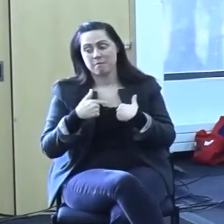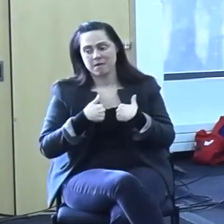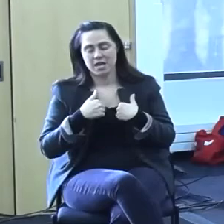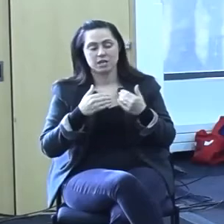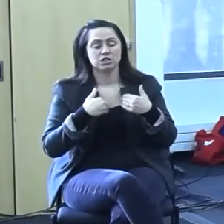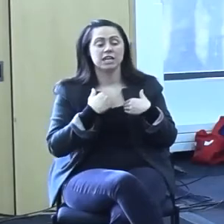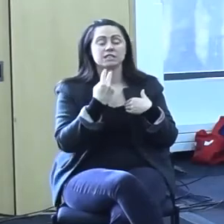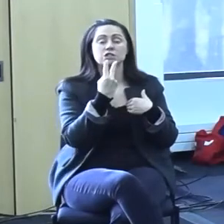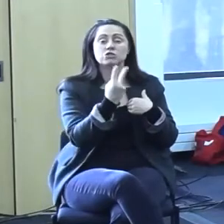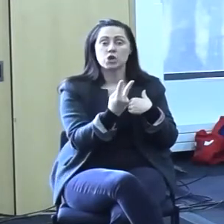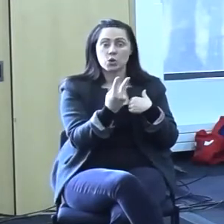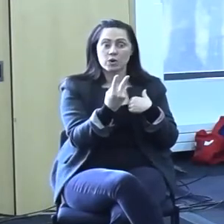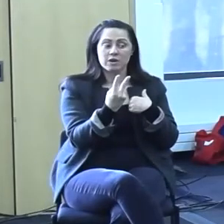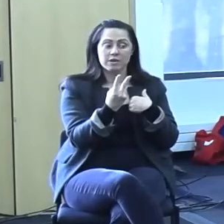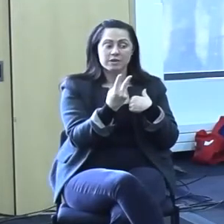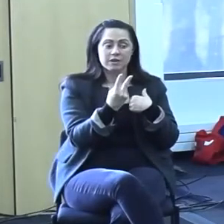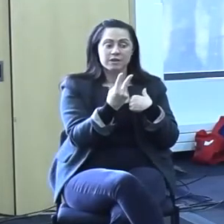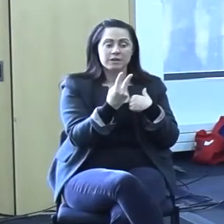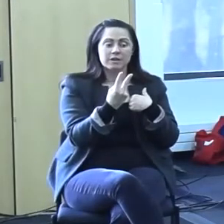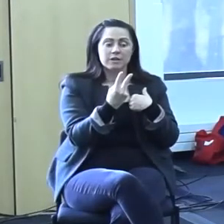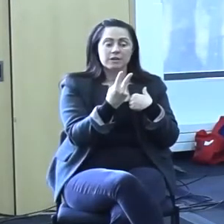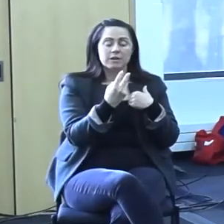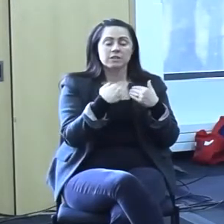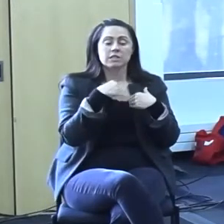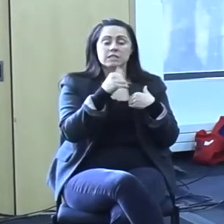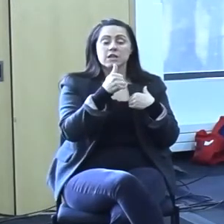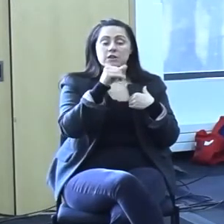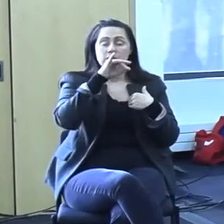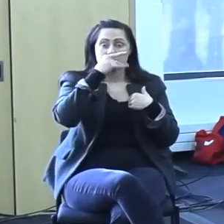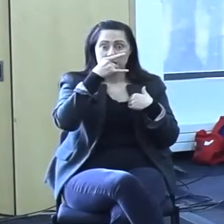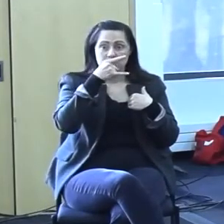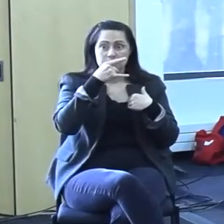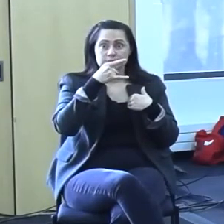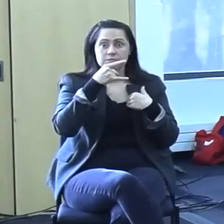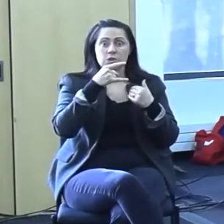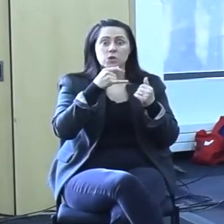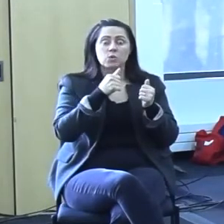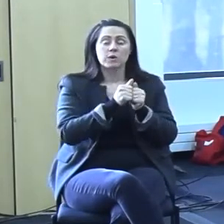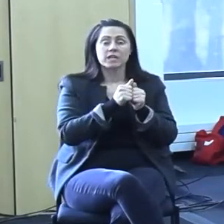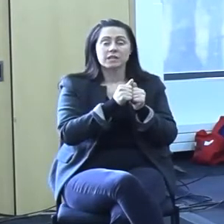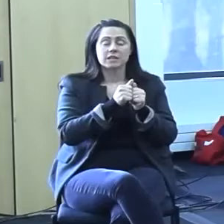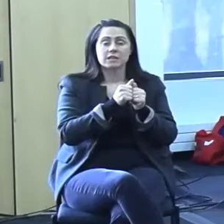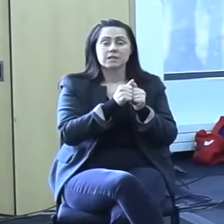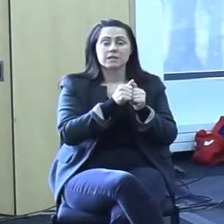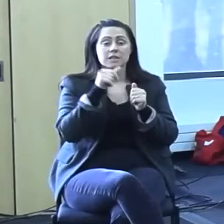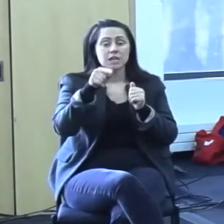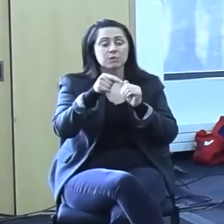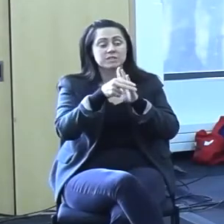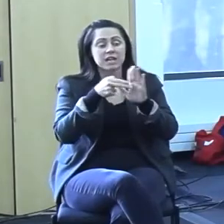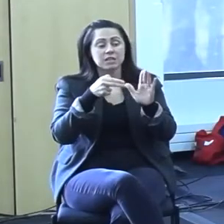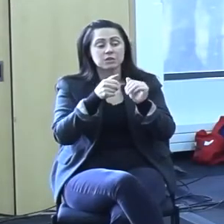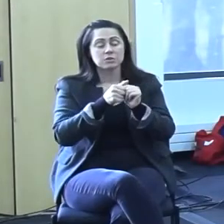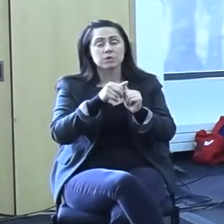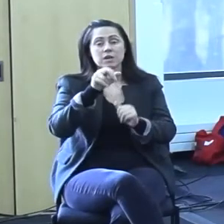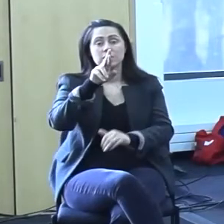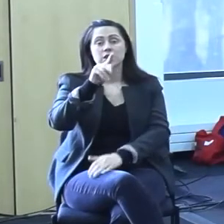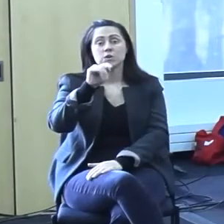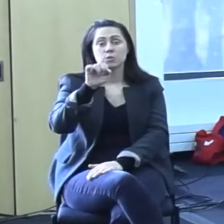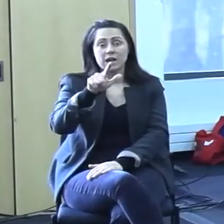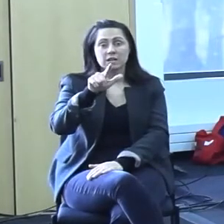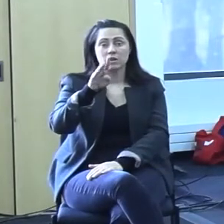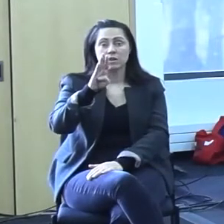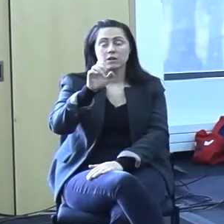has two. She has another child with he was diagnosed with